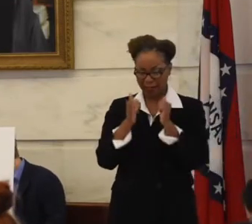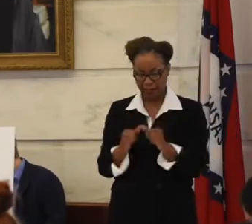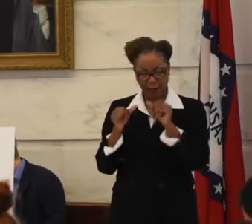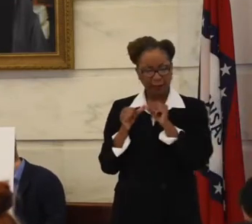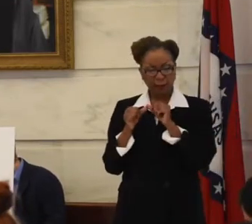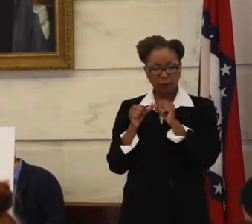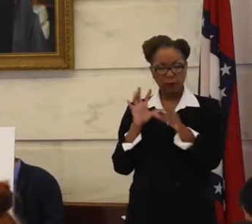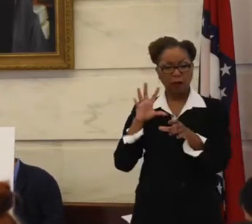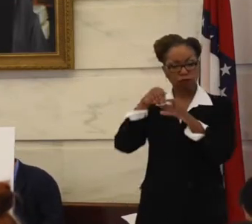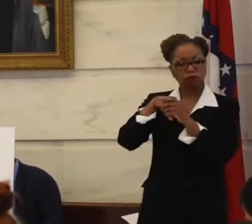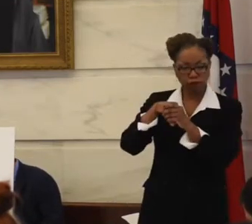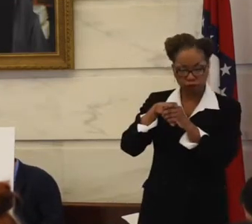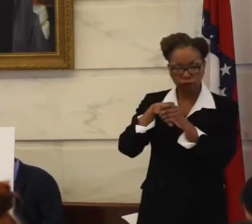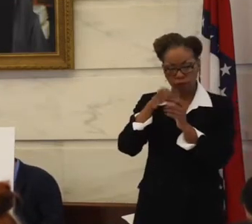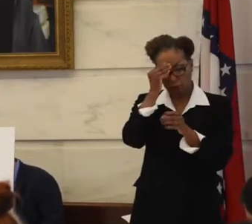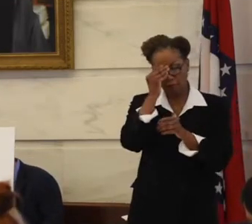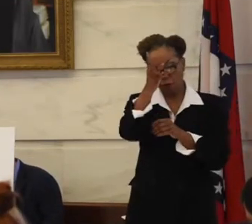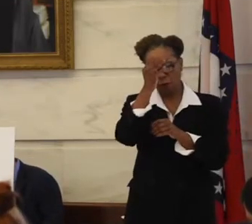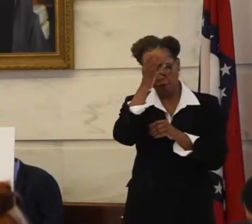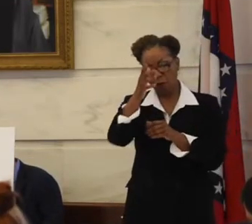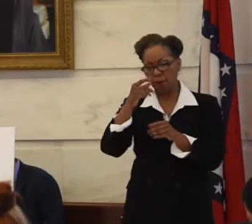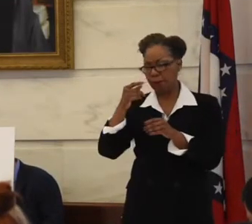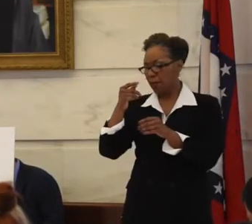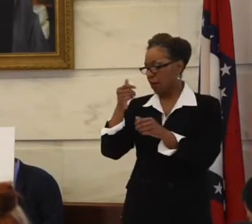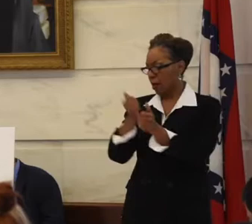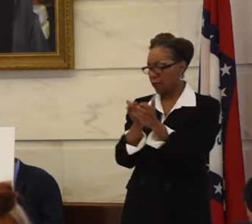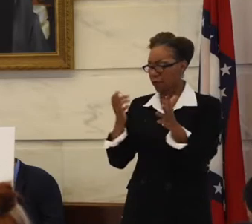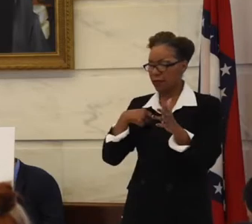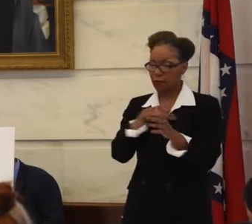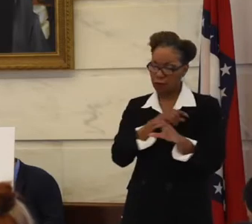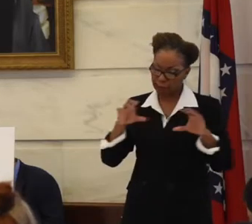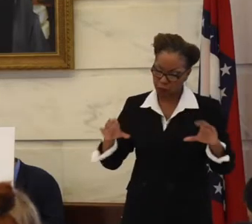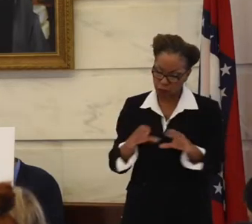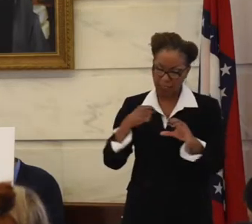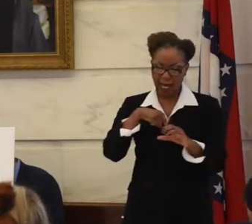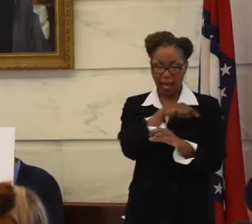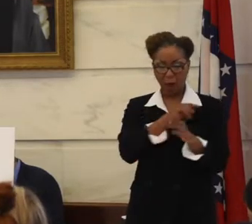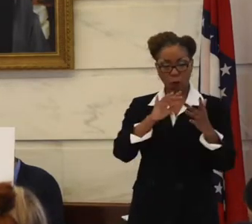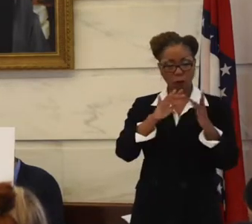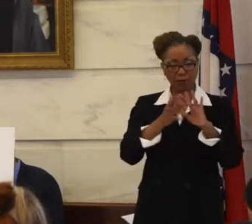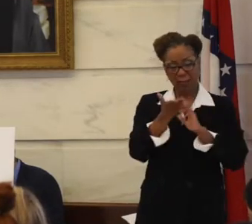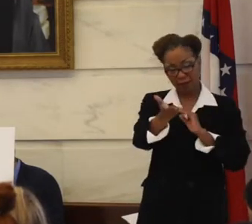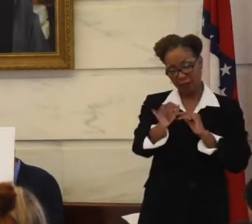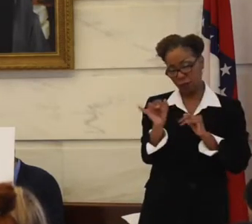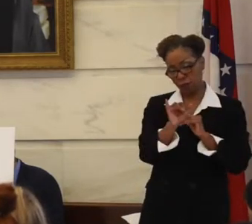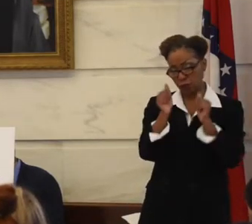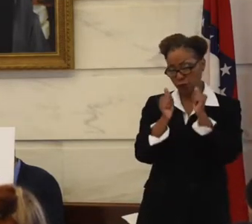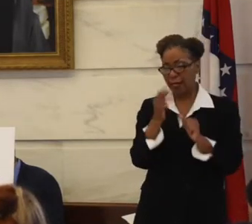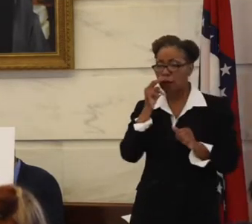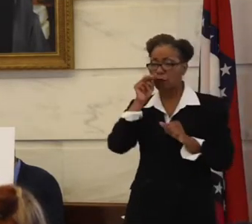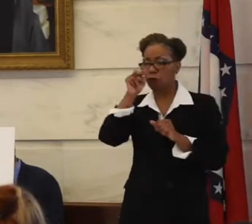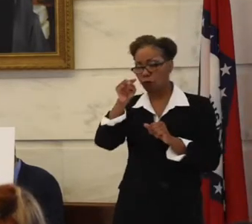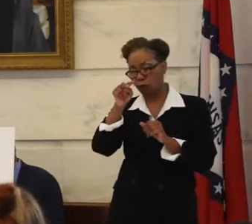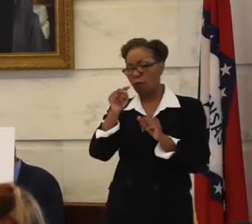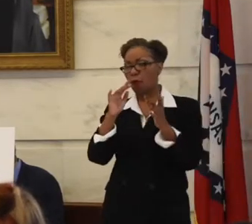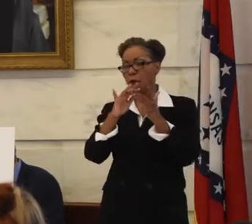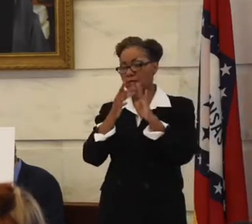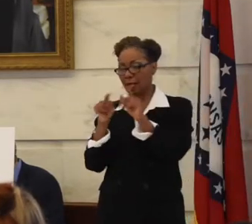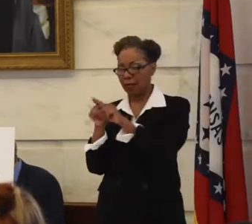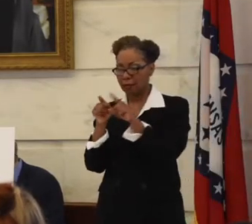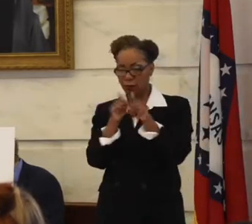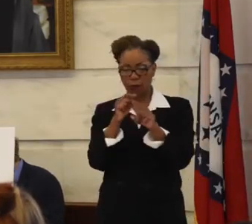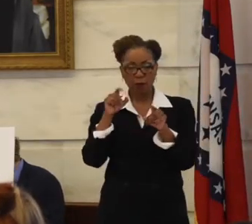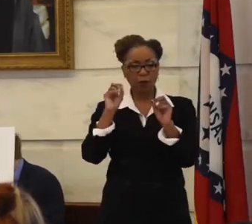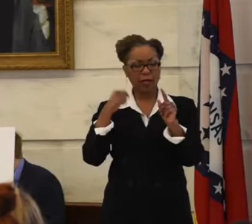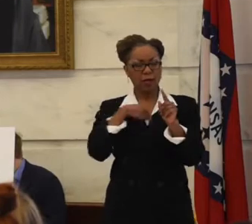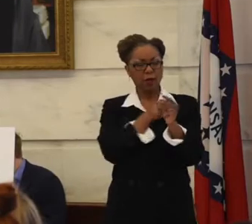keep you informed about everything that we're doing. Our website is on there. You can go to the website as well. So we